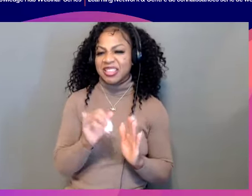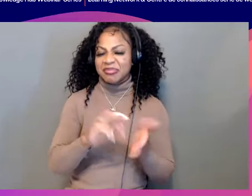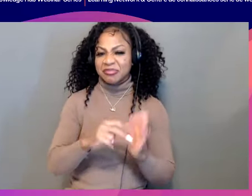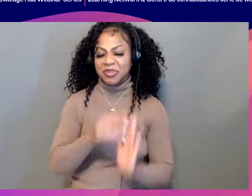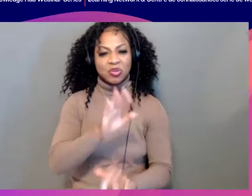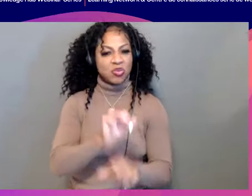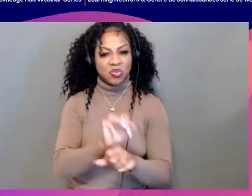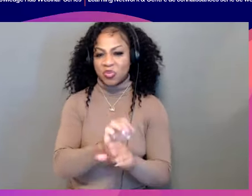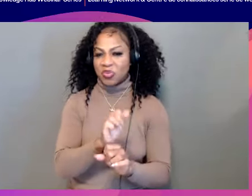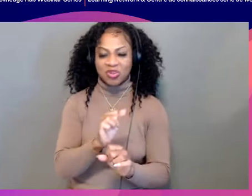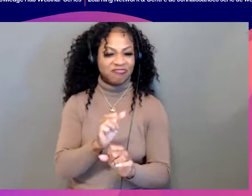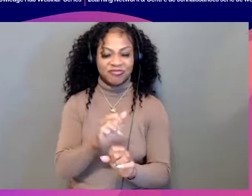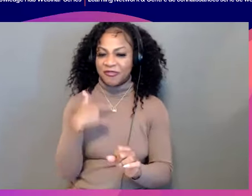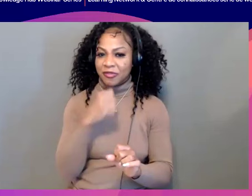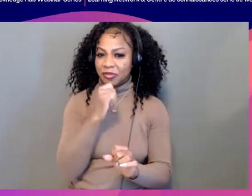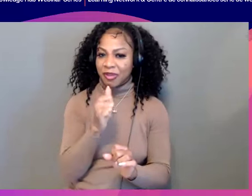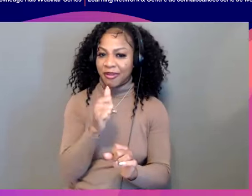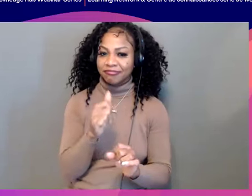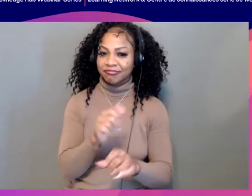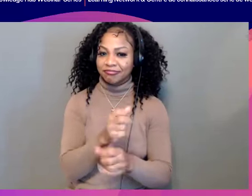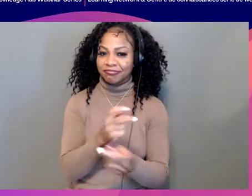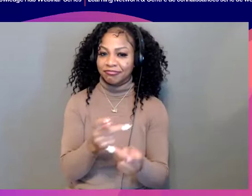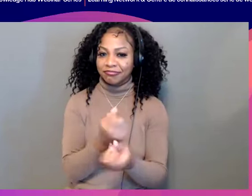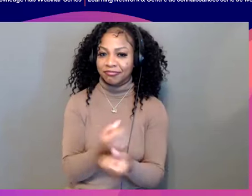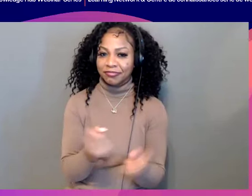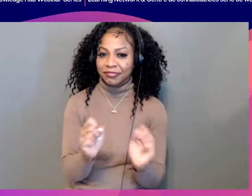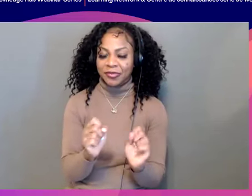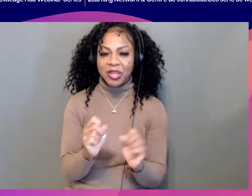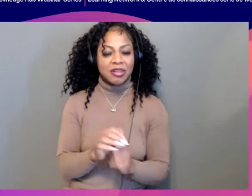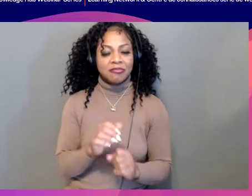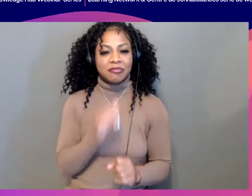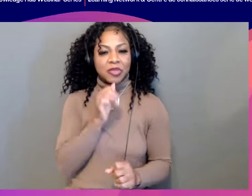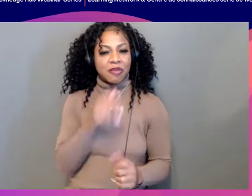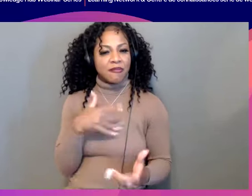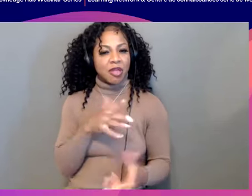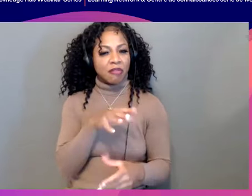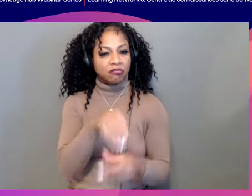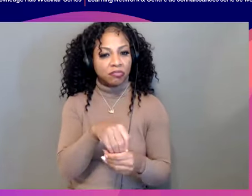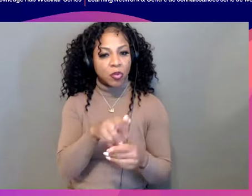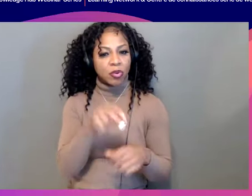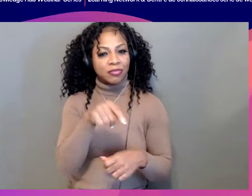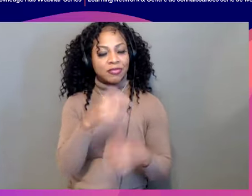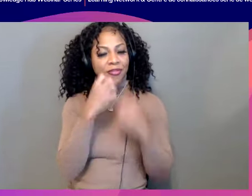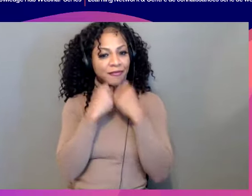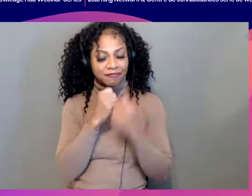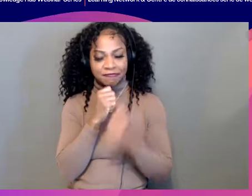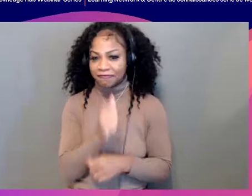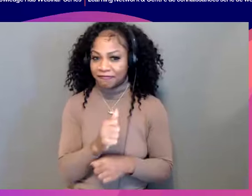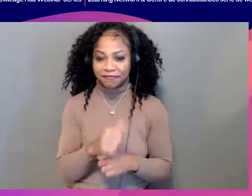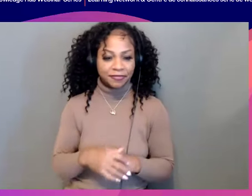not feel safe, and don't have a sense of belonging or feel like they are valued in that space.